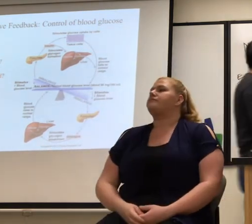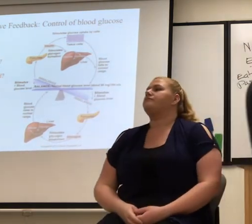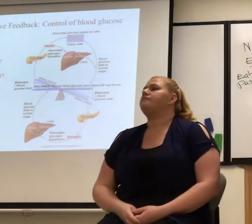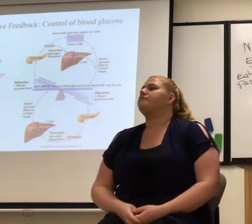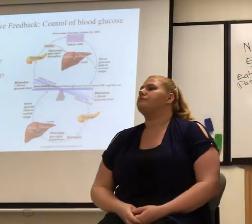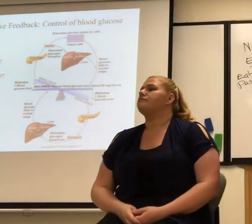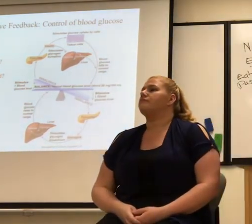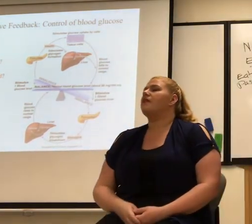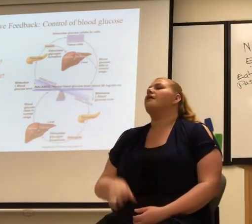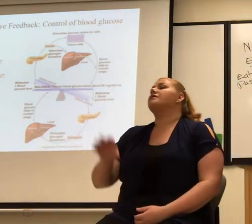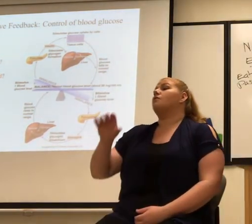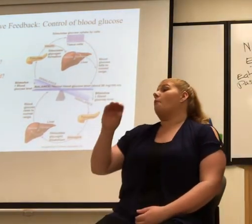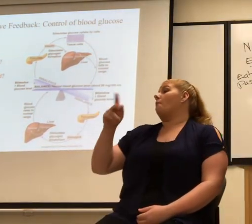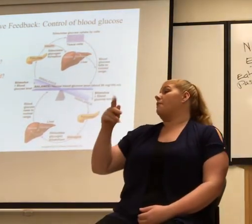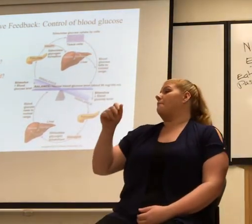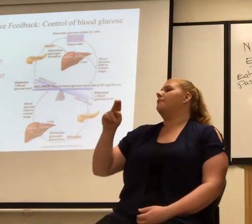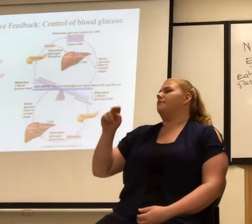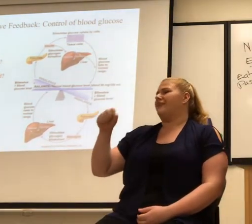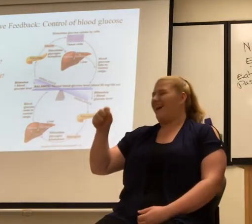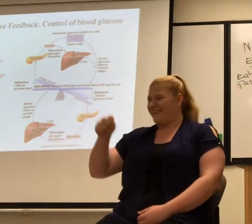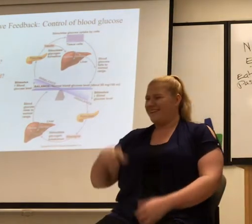So the pancreas